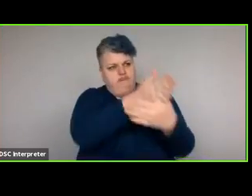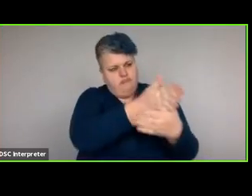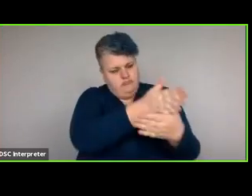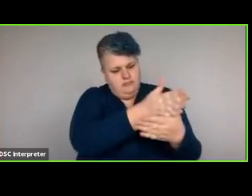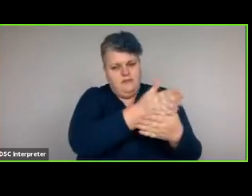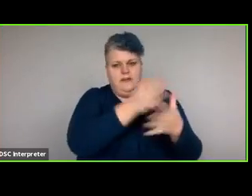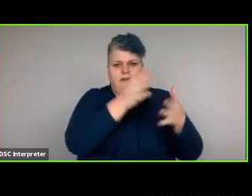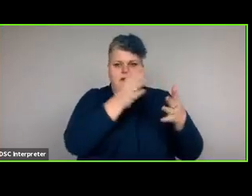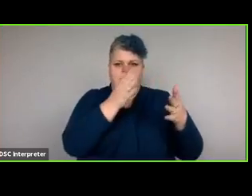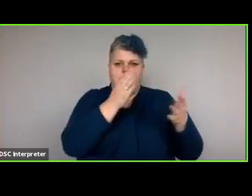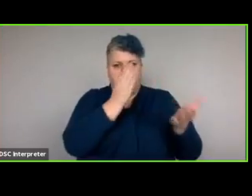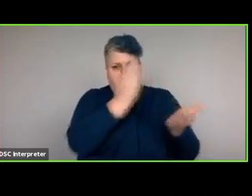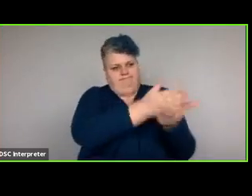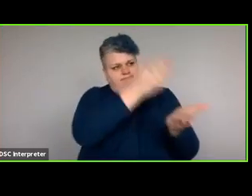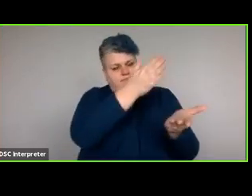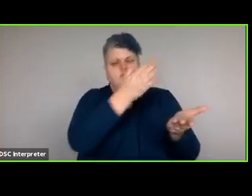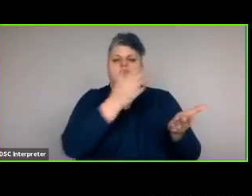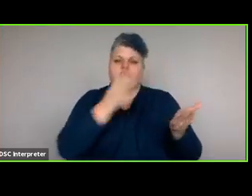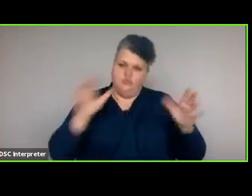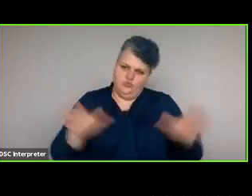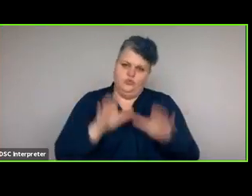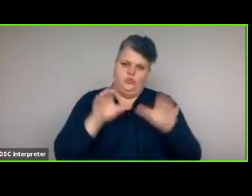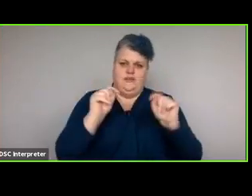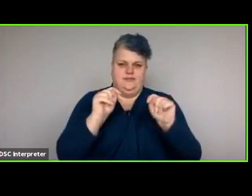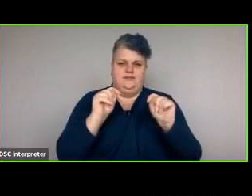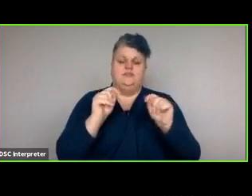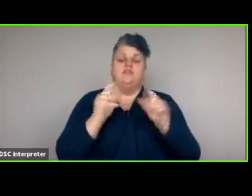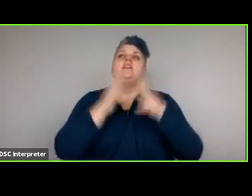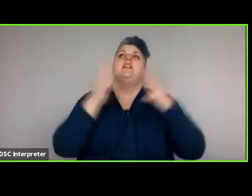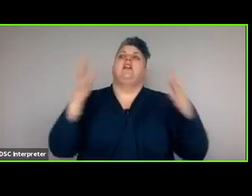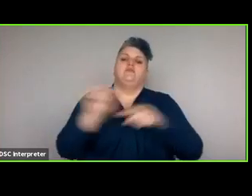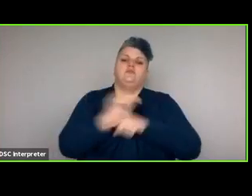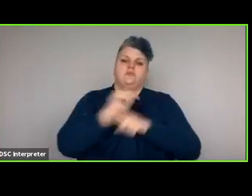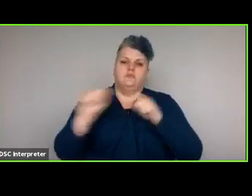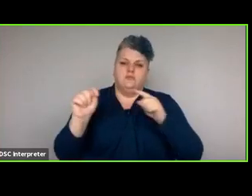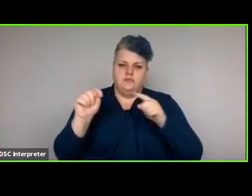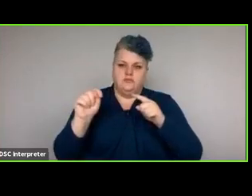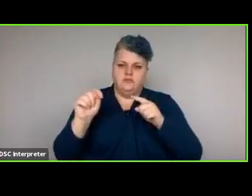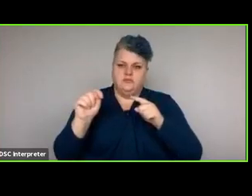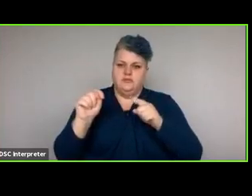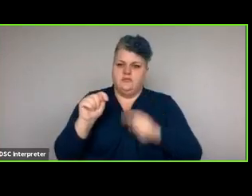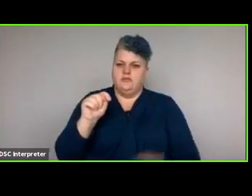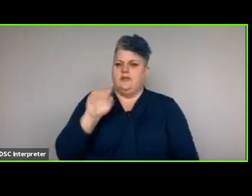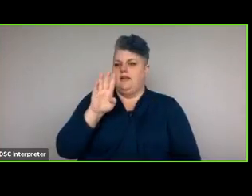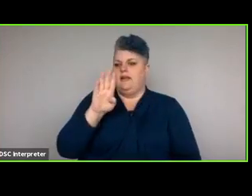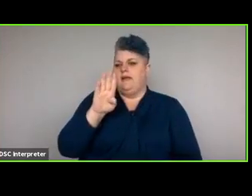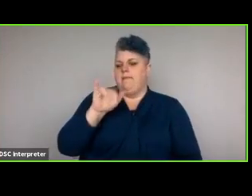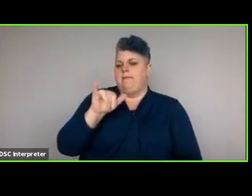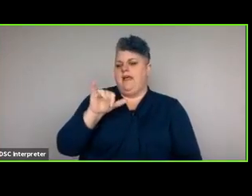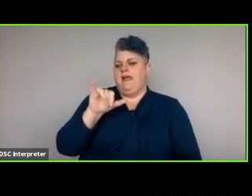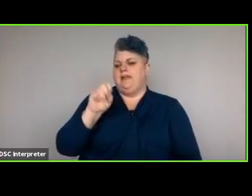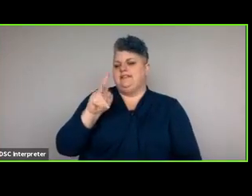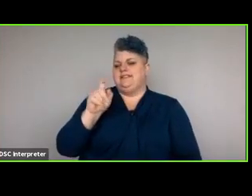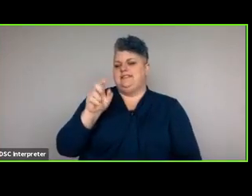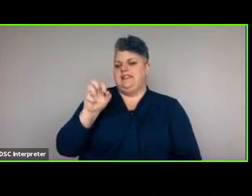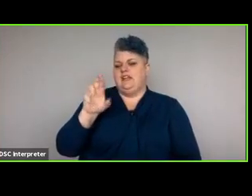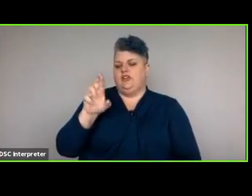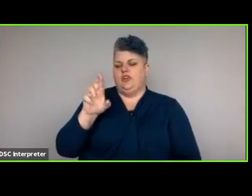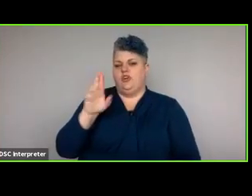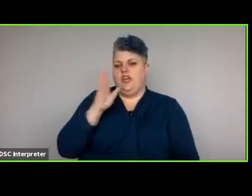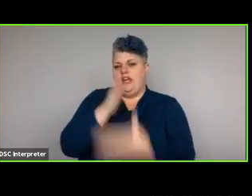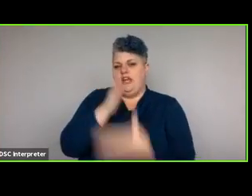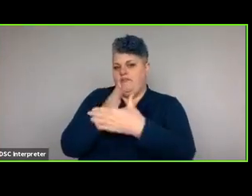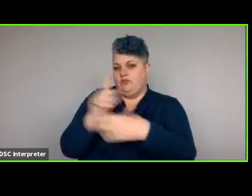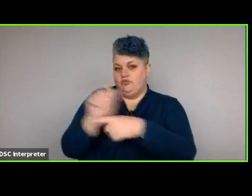so. There's a lot of training through like the bystander intervention training that talks about